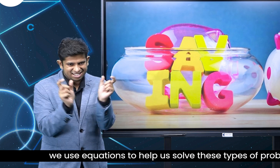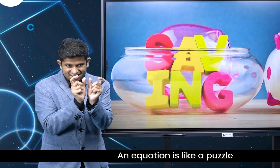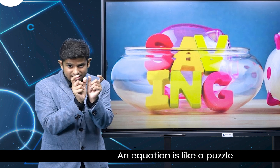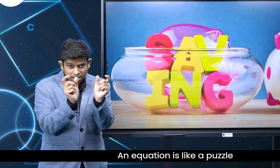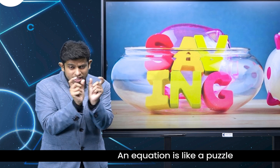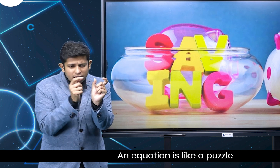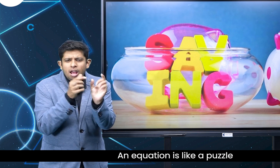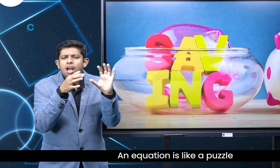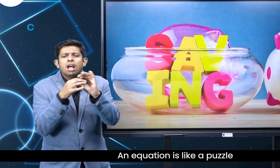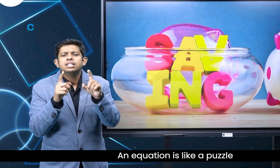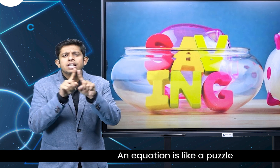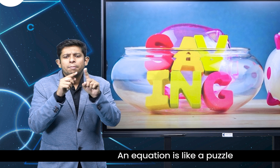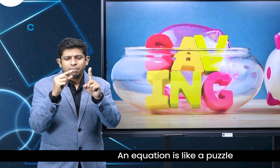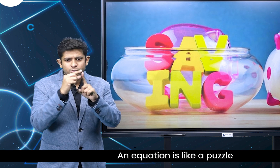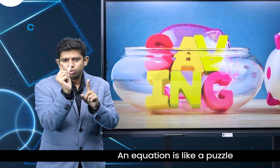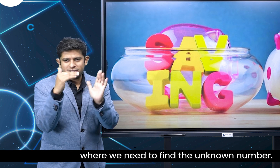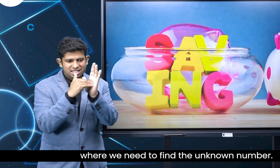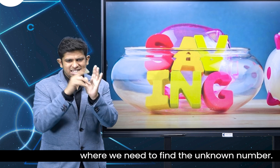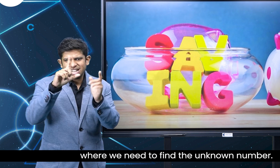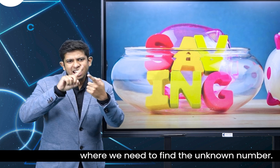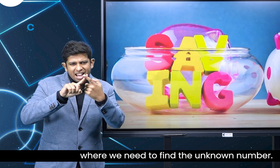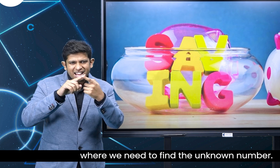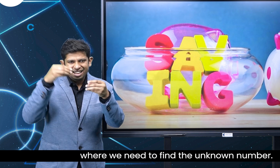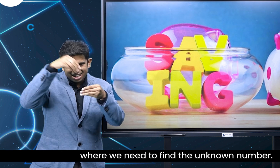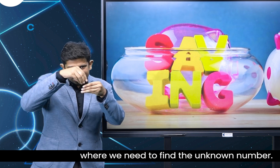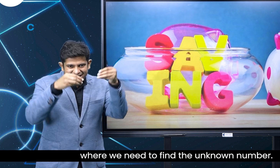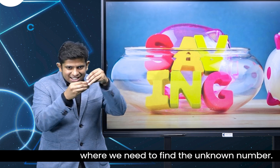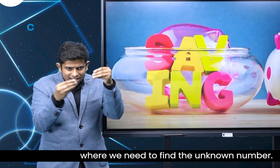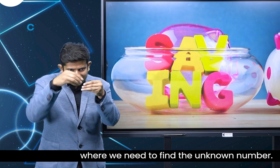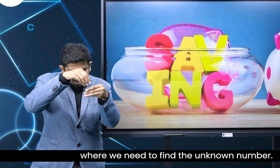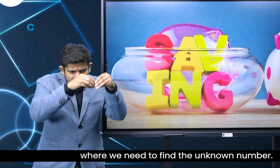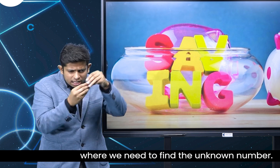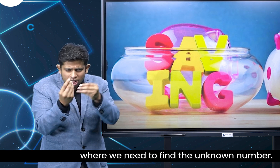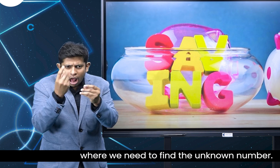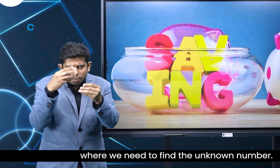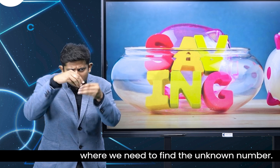An equation is like a puzzle where we need to find the unknown number.